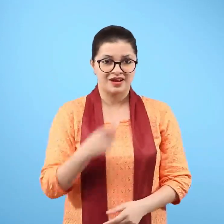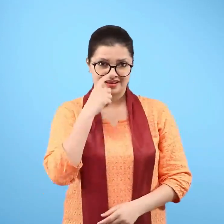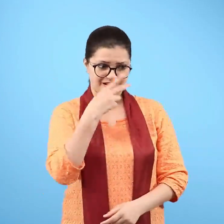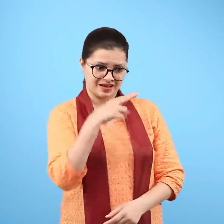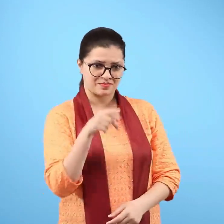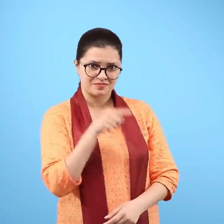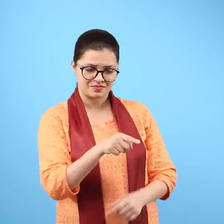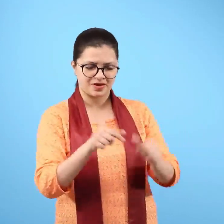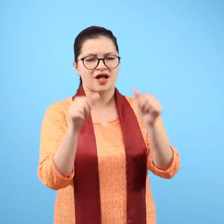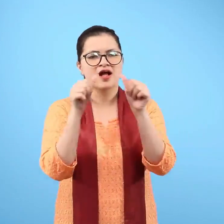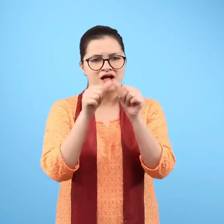Ashi's School.